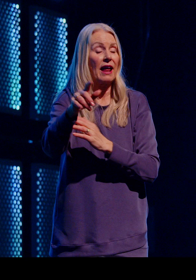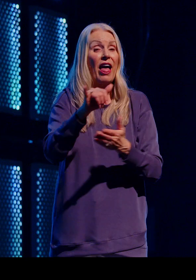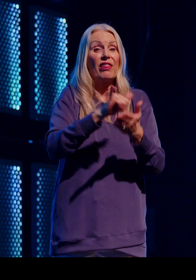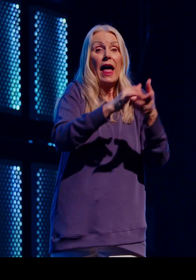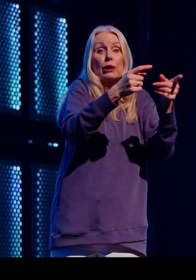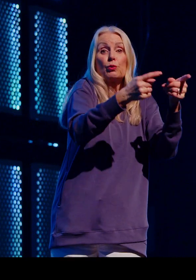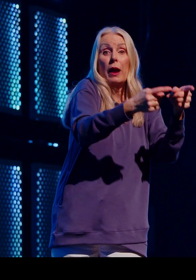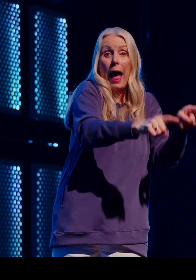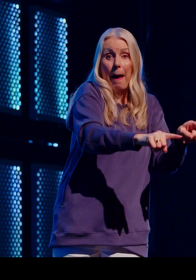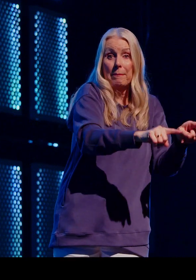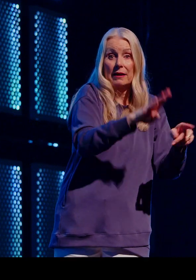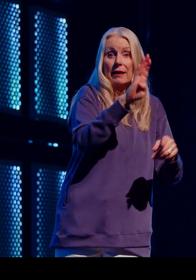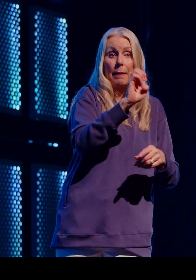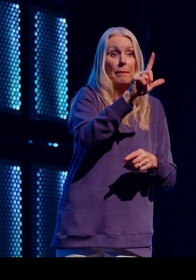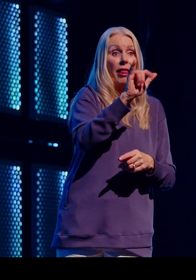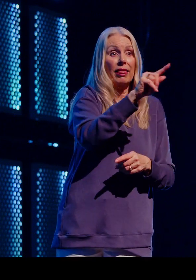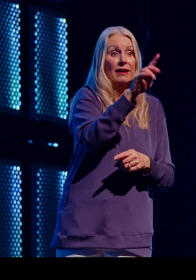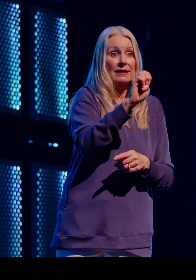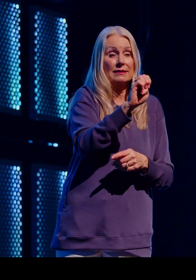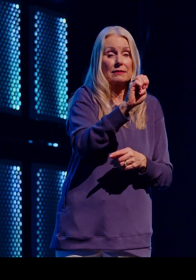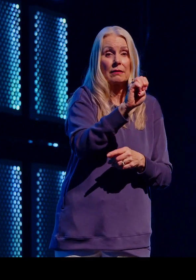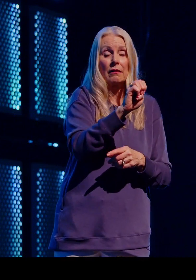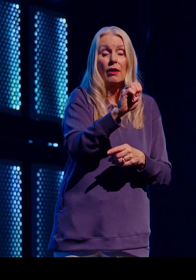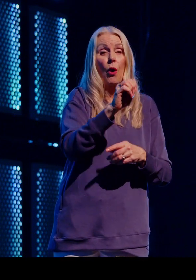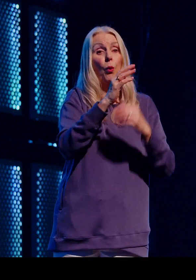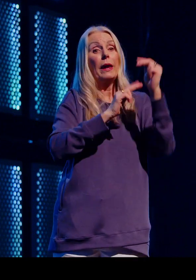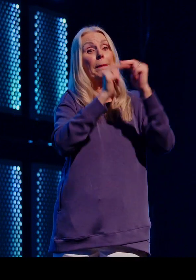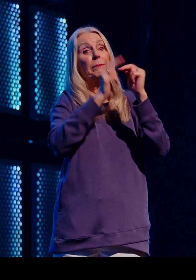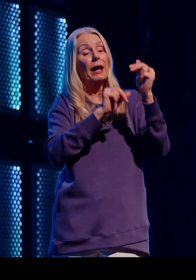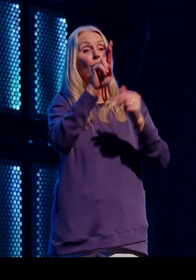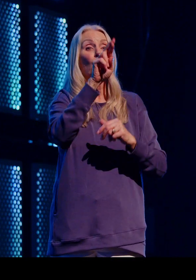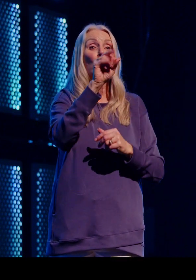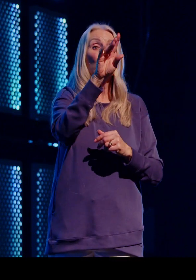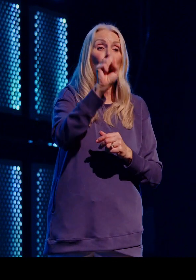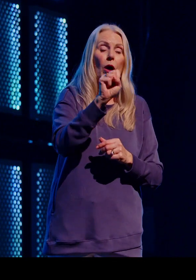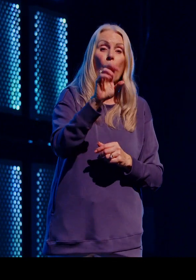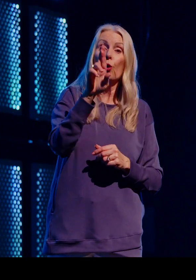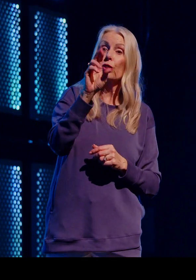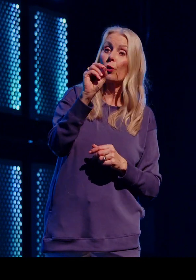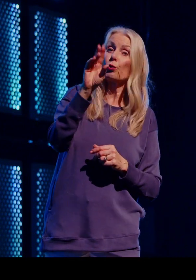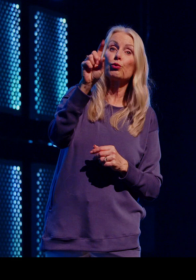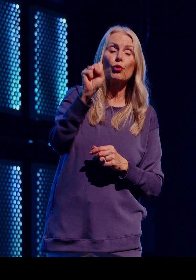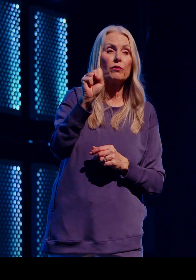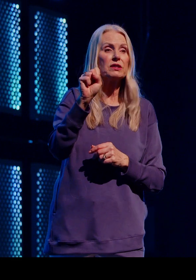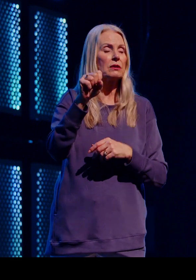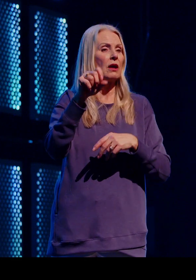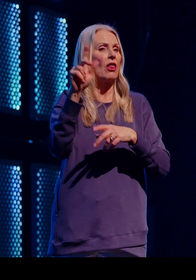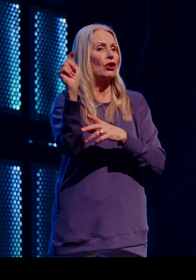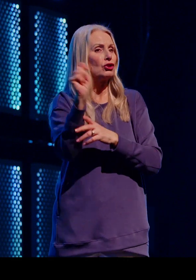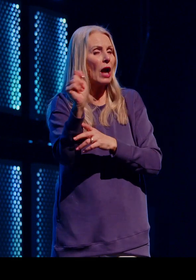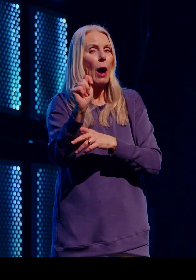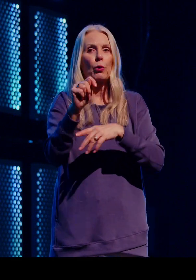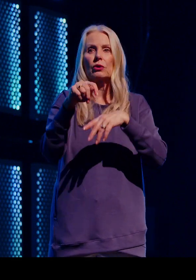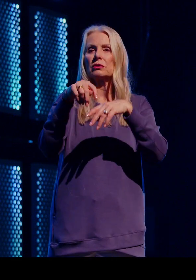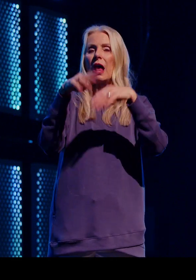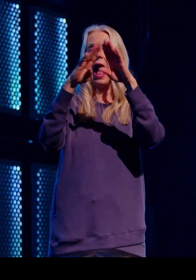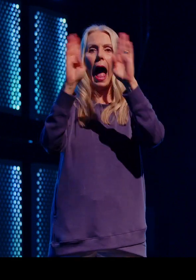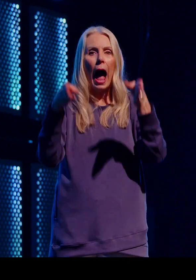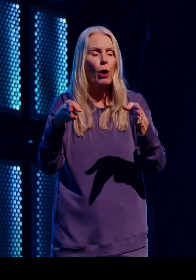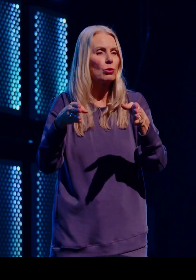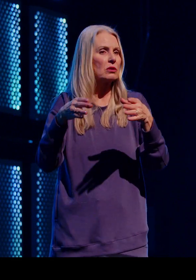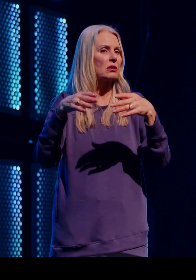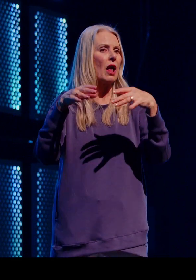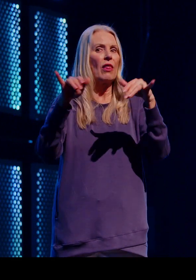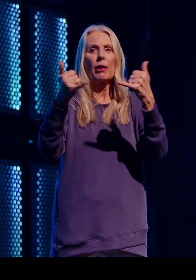from building roofs to building houses to water projects to bathrooms and showers and playgrounds and on and off. We